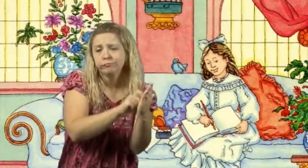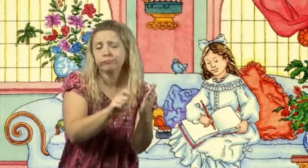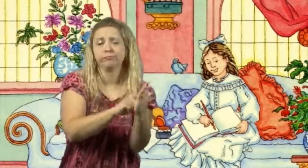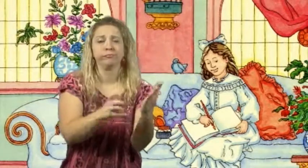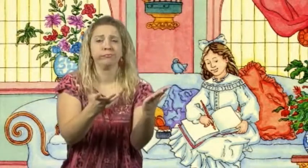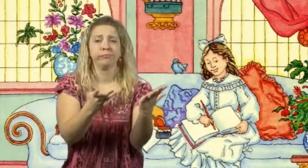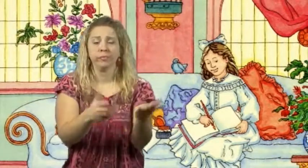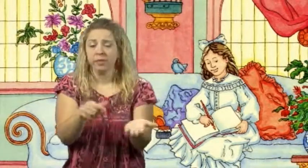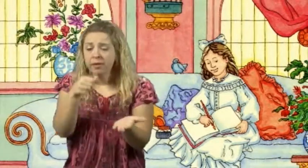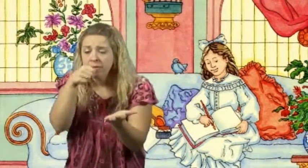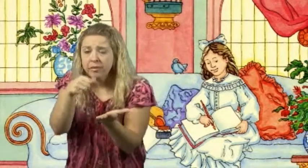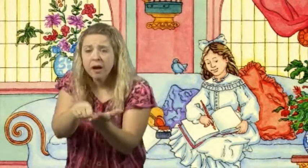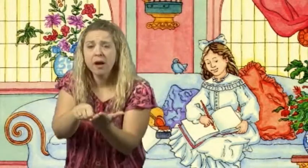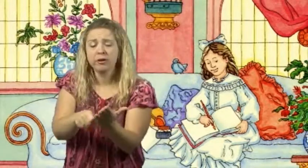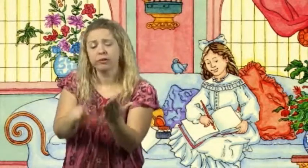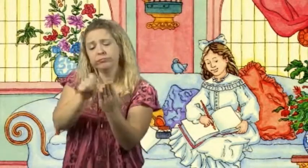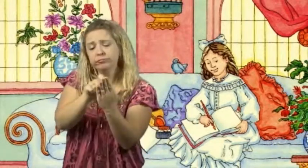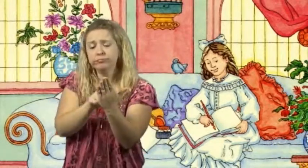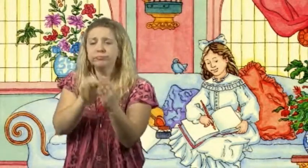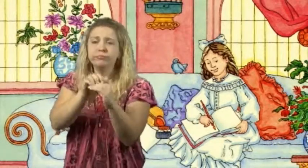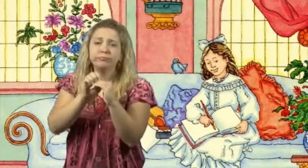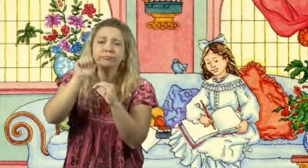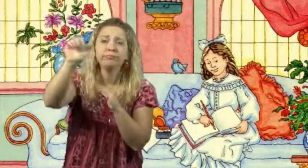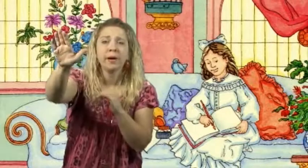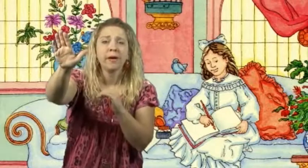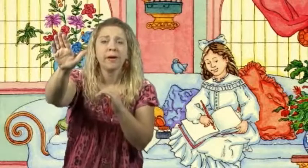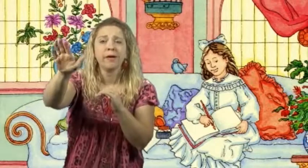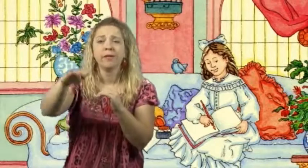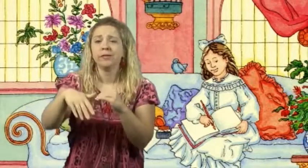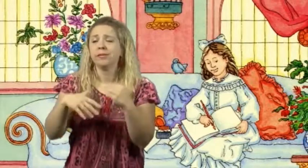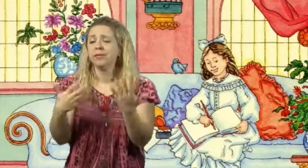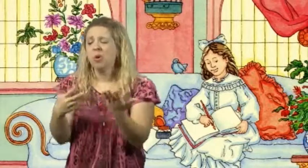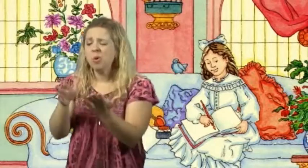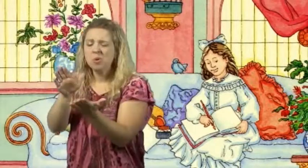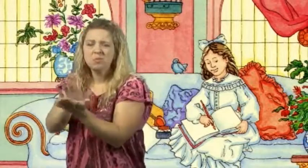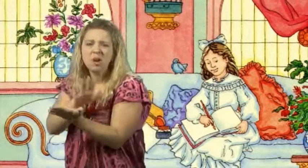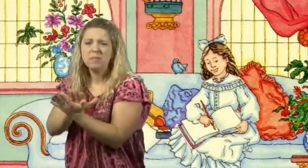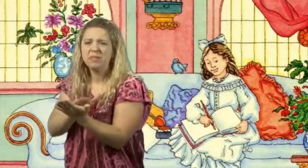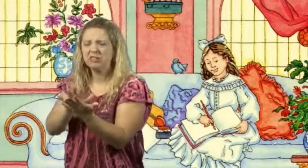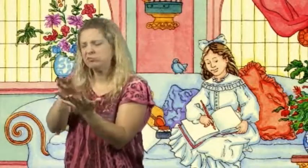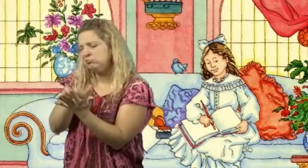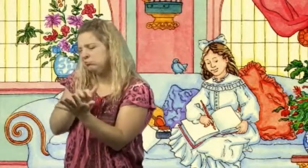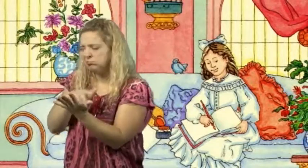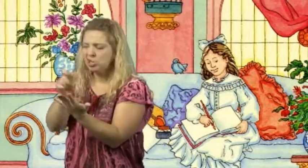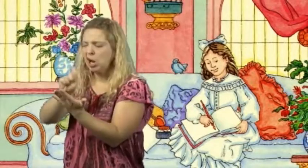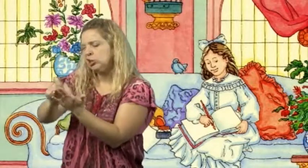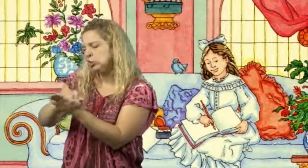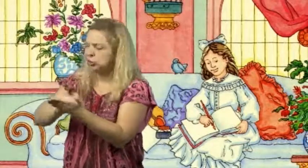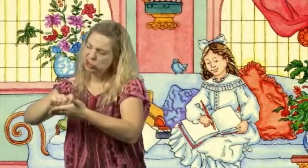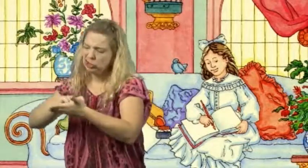She kept a diary, wrote many letters, and was always scribbling notes on scraps of paper.